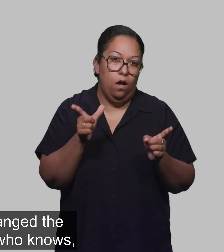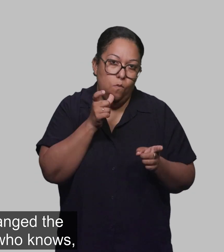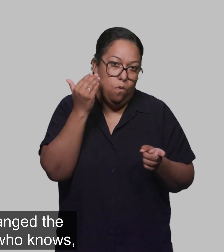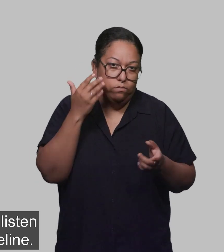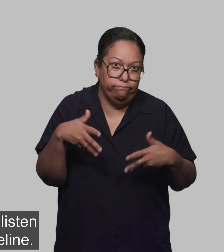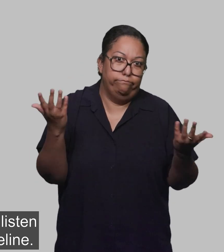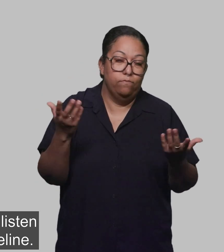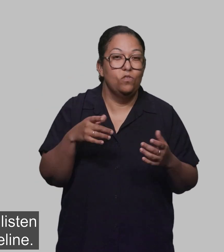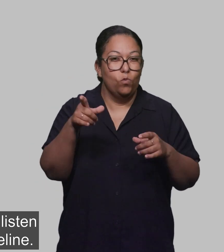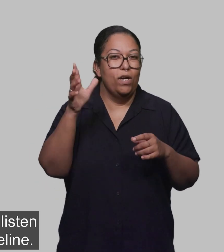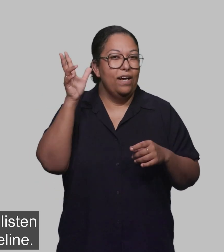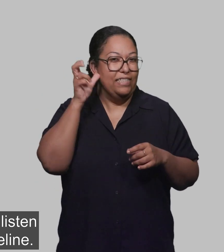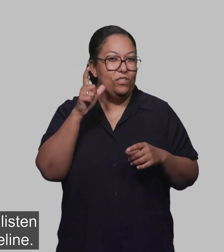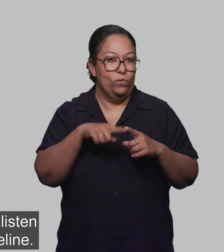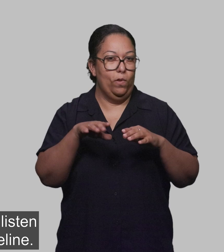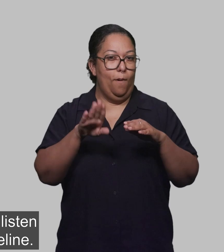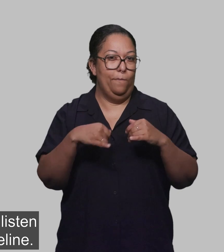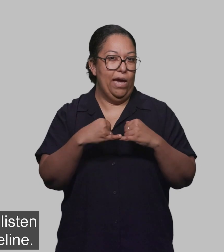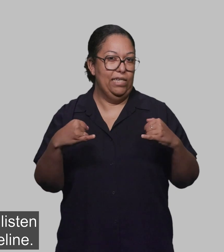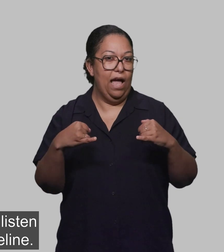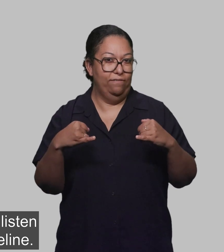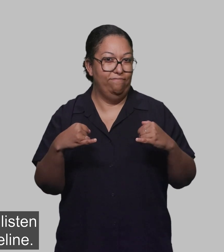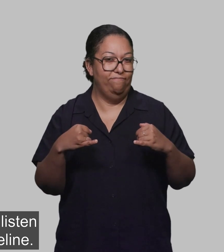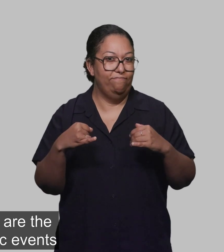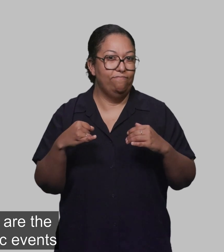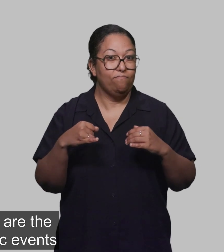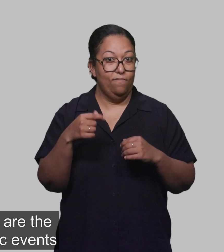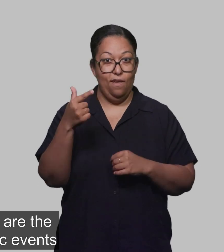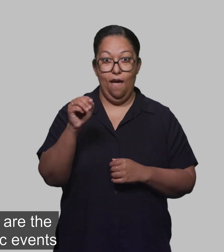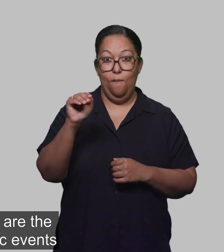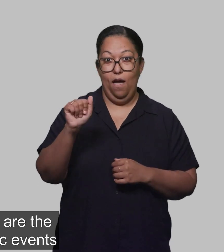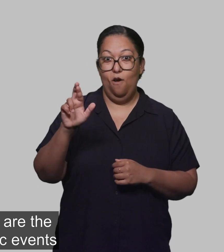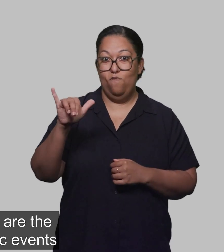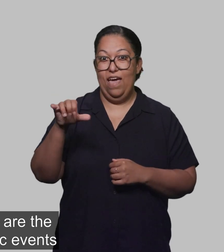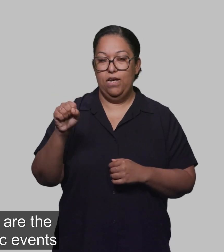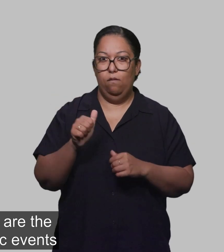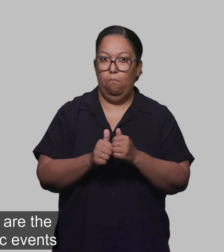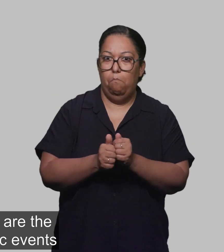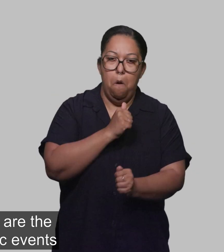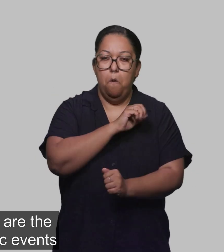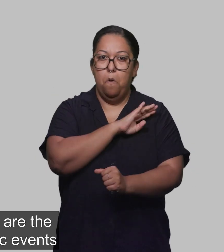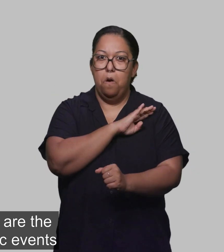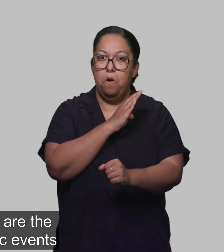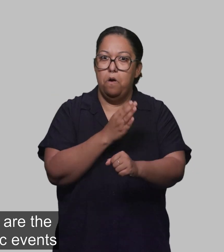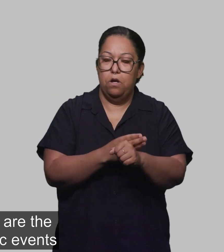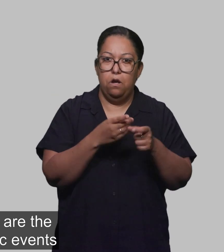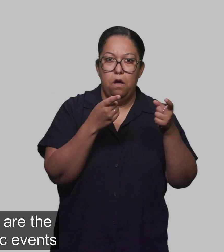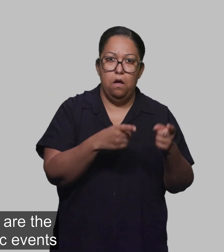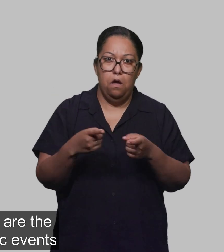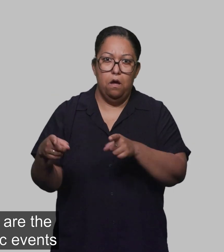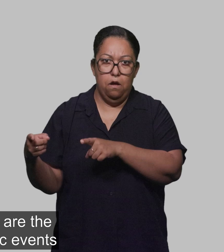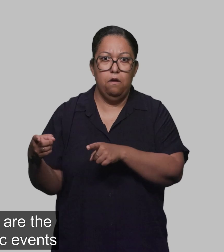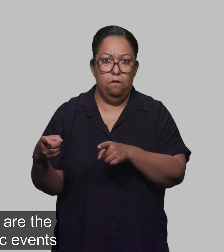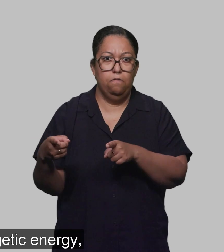who knows? So you will listen to the baseline. Gamma rays are the most